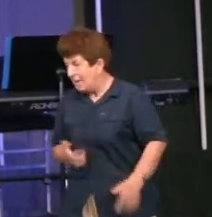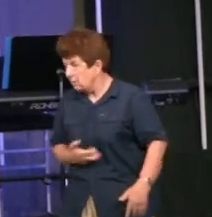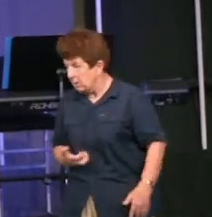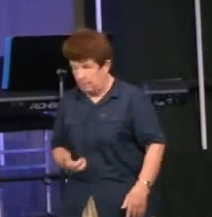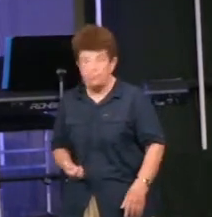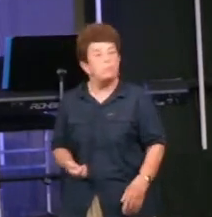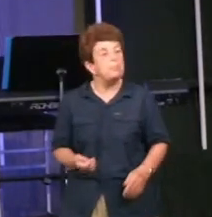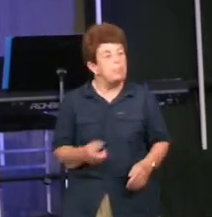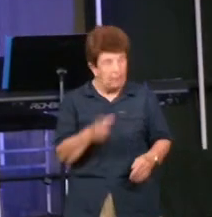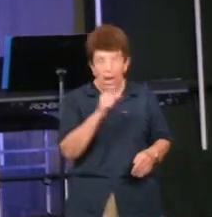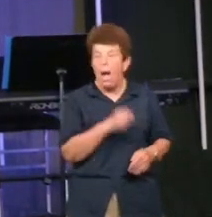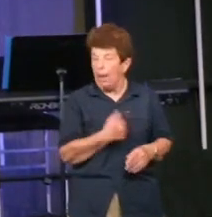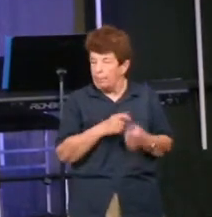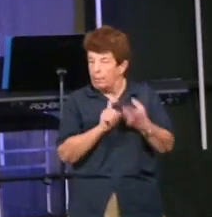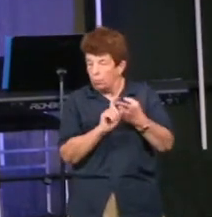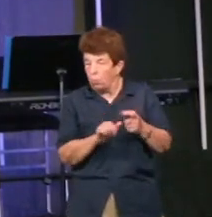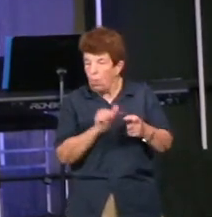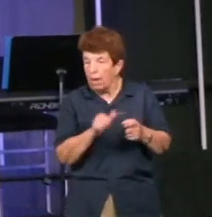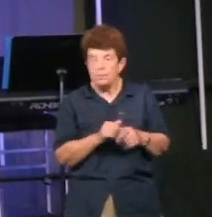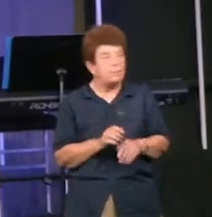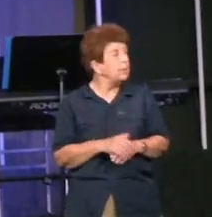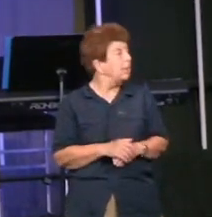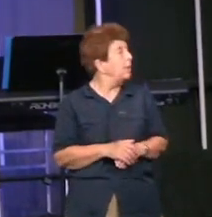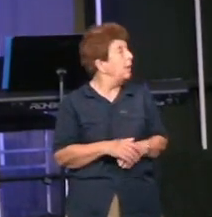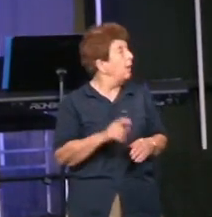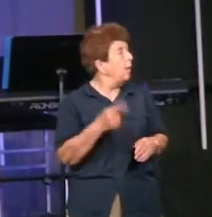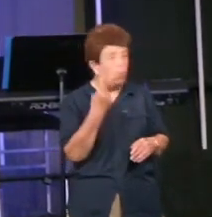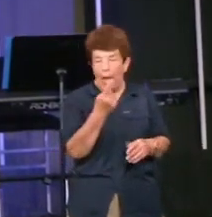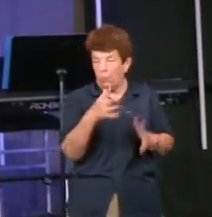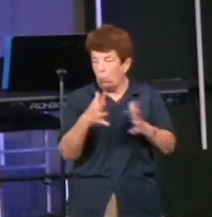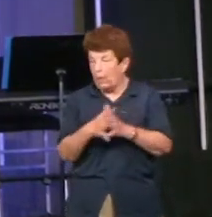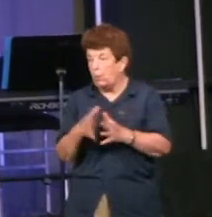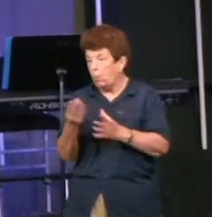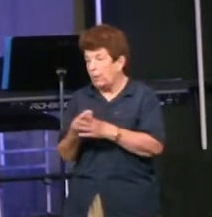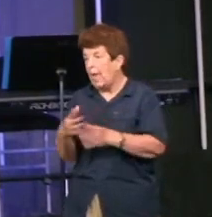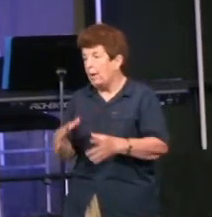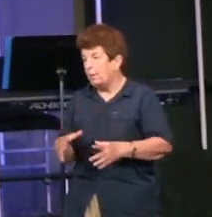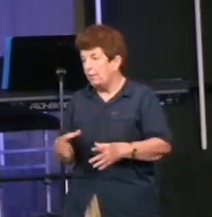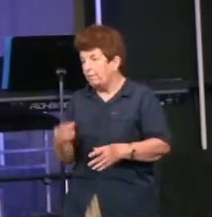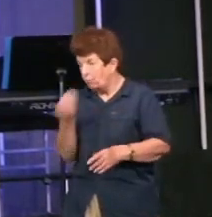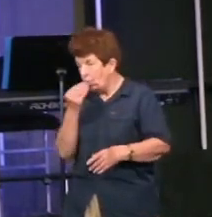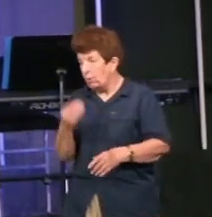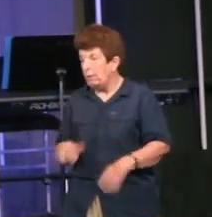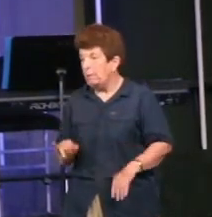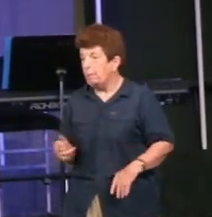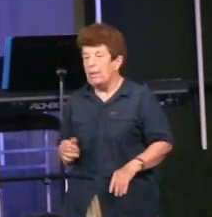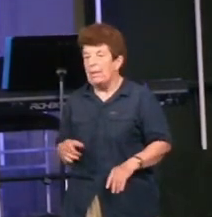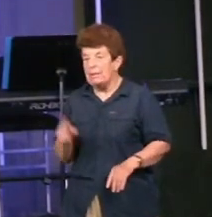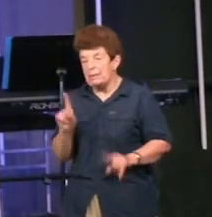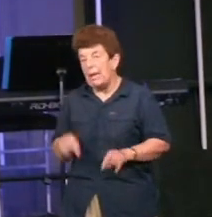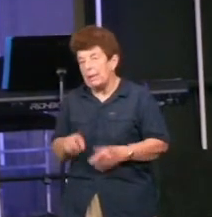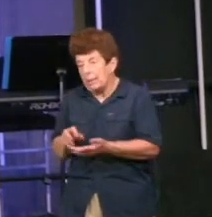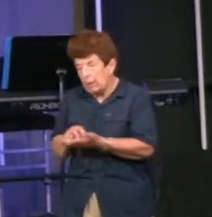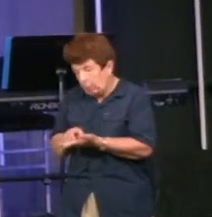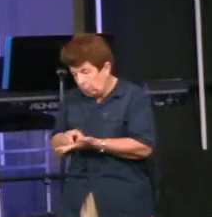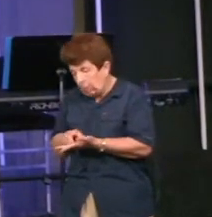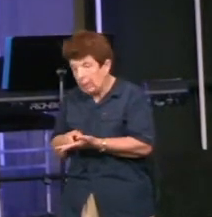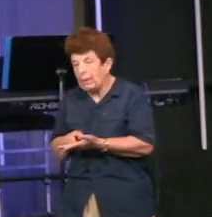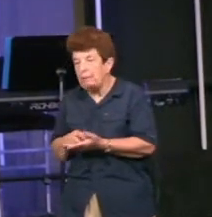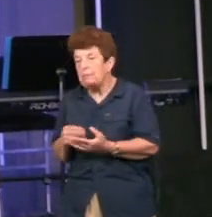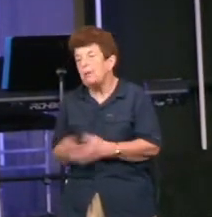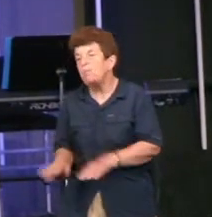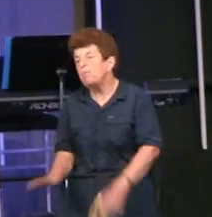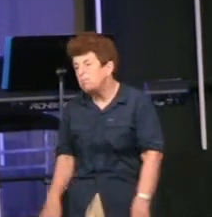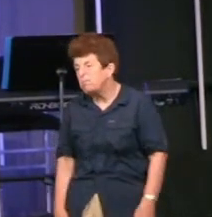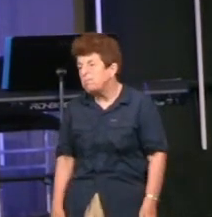okay, right? I'd still be able to function. If I was to go for a week without food, I'd maybe start to get a bit weak, a bit